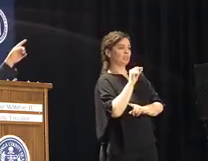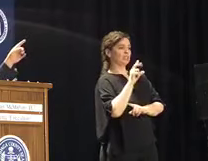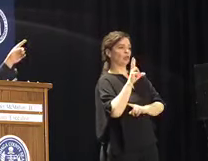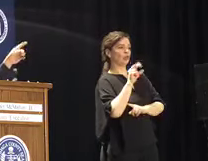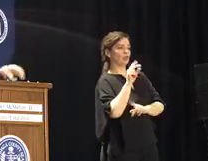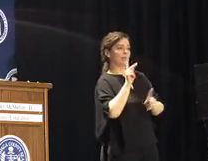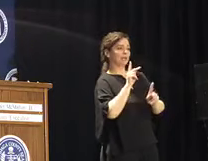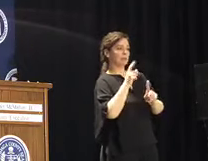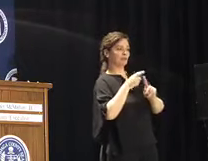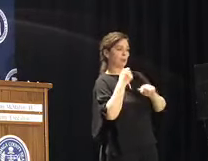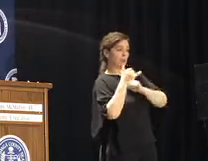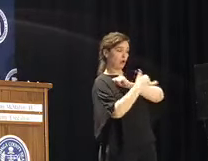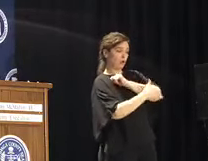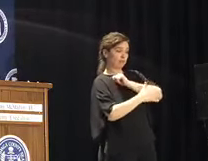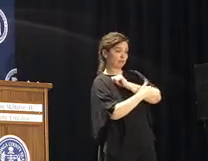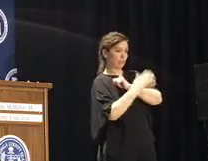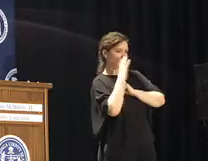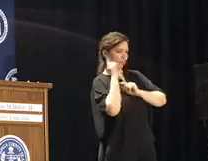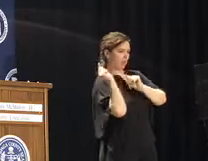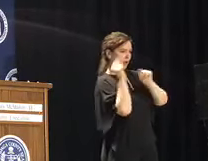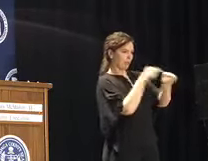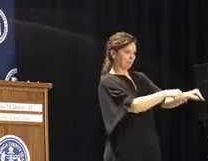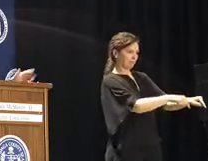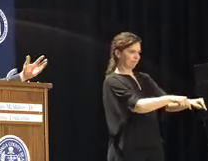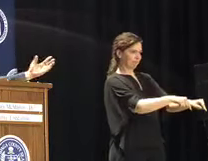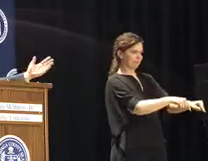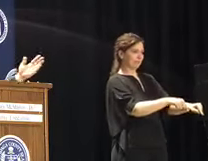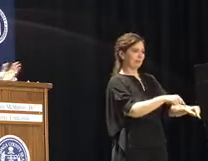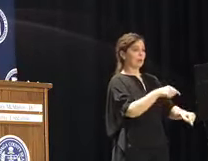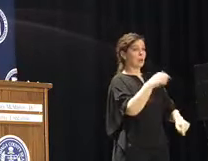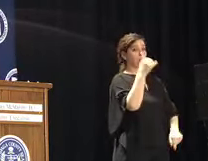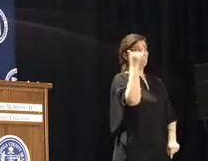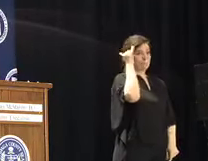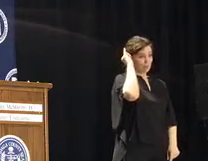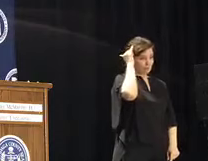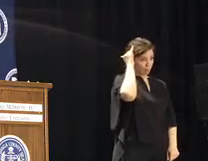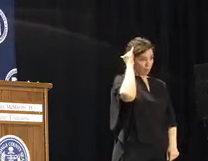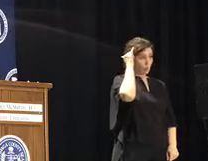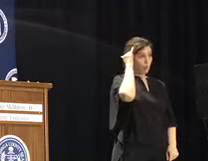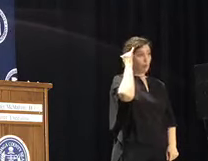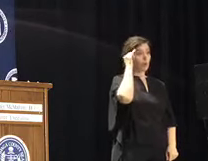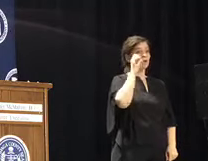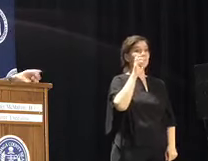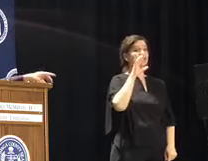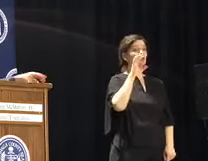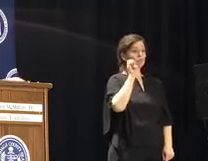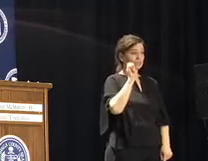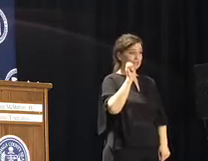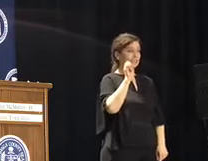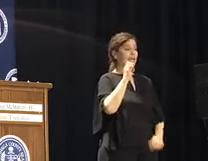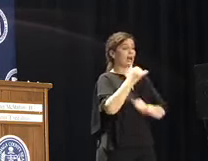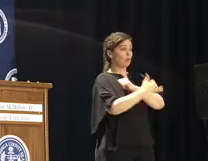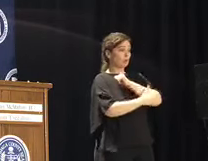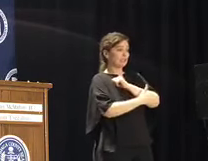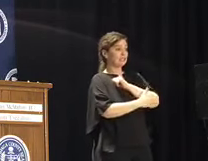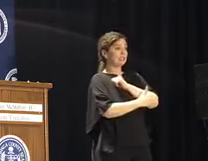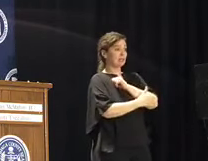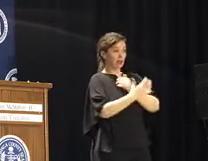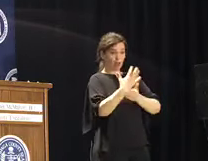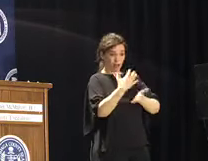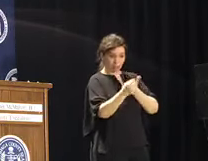in the Buffalo News reports, we're out of testing in Erie County for 2 days. Everybody from Erie County comes in, and we see the red. Niagara County,